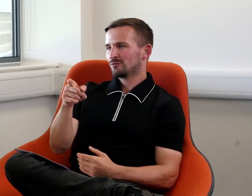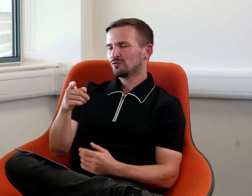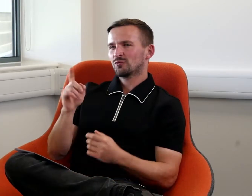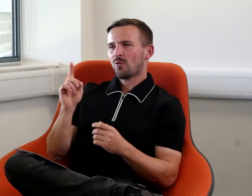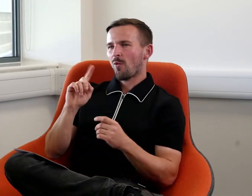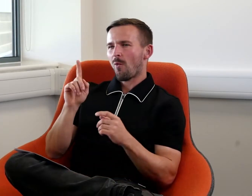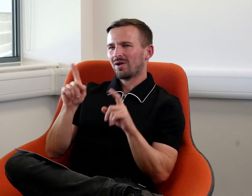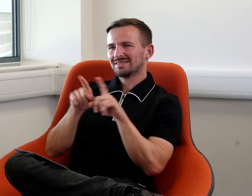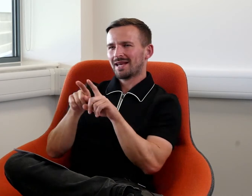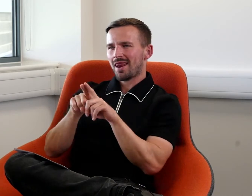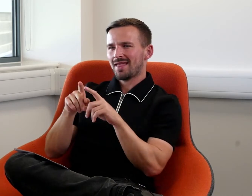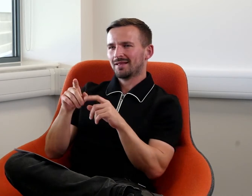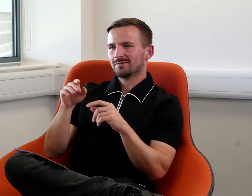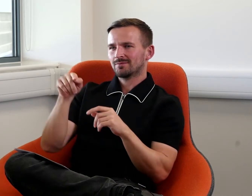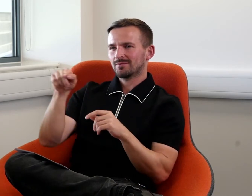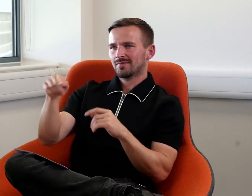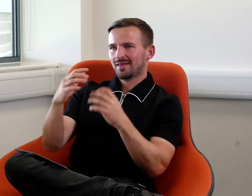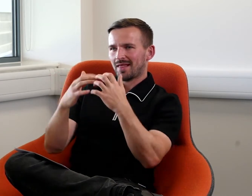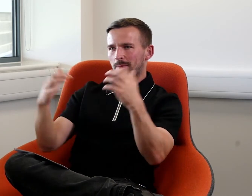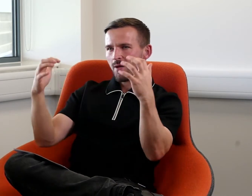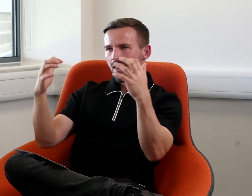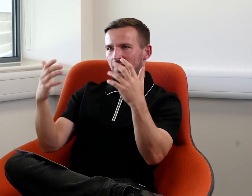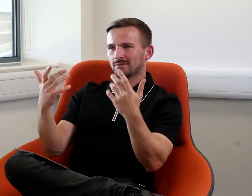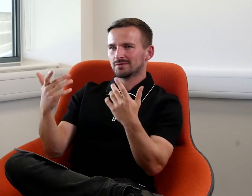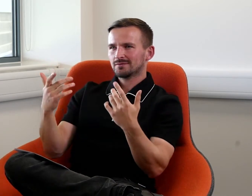Yes, so if I could ask you, what's it